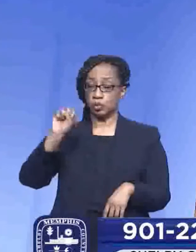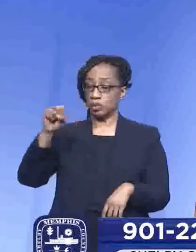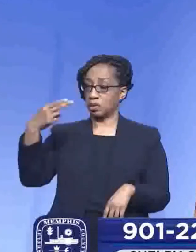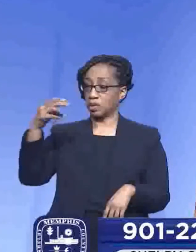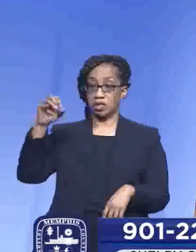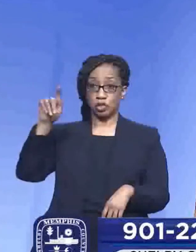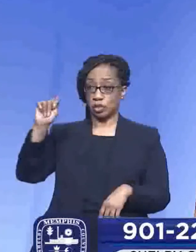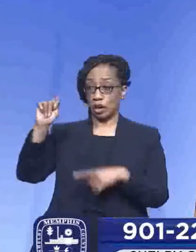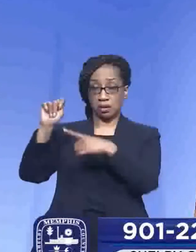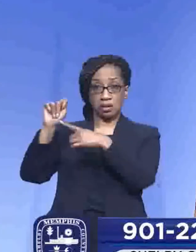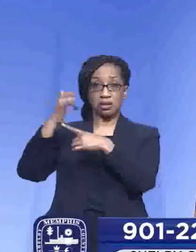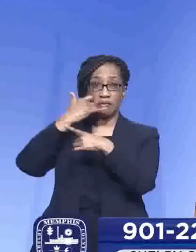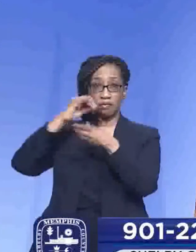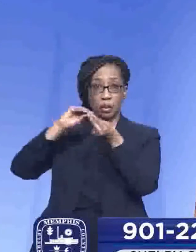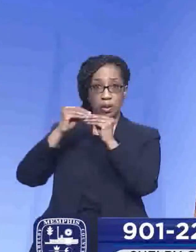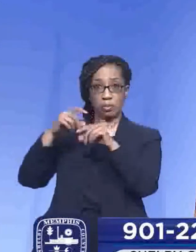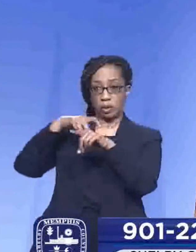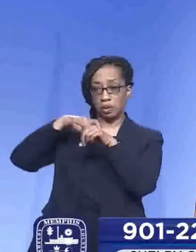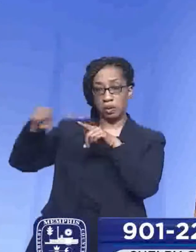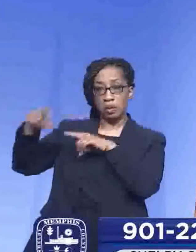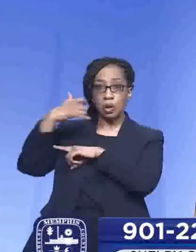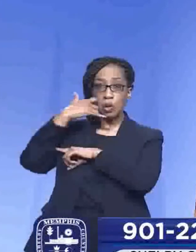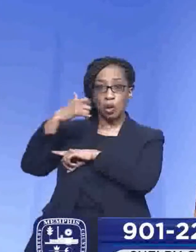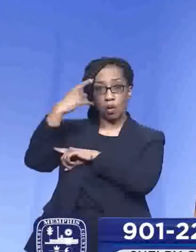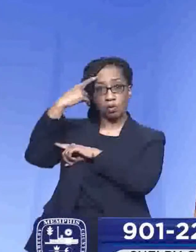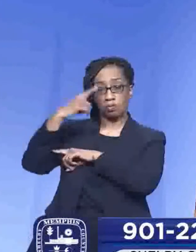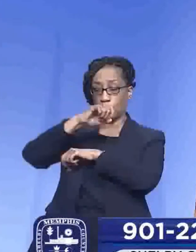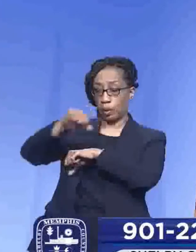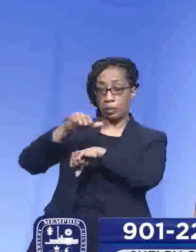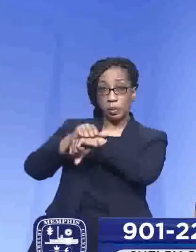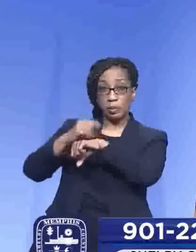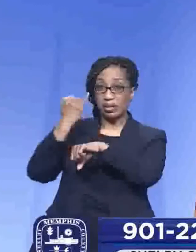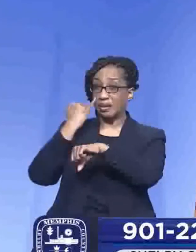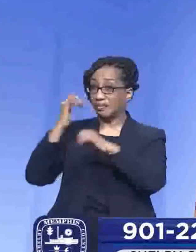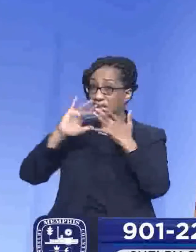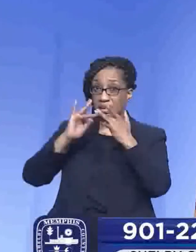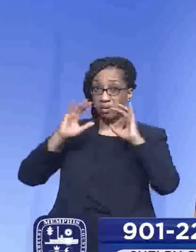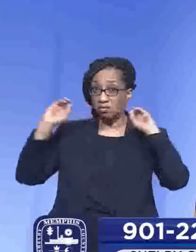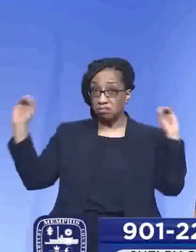call to schedule your appointment if you don't have internet access.